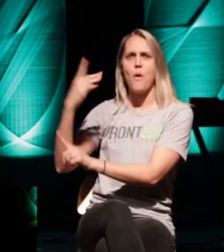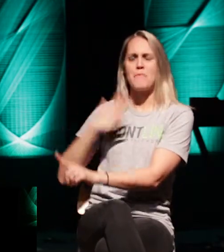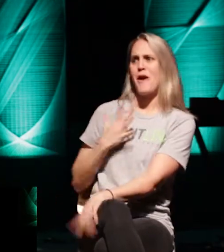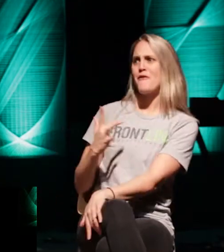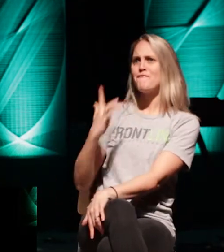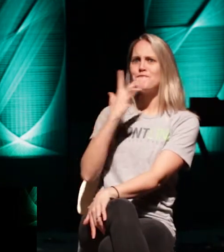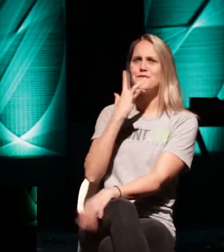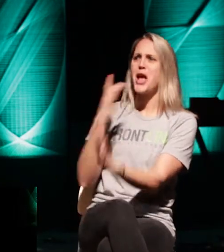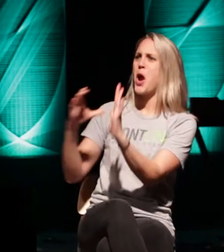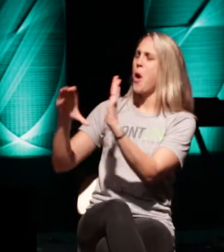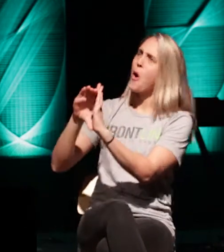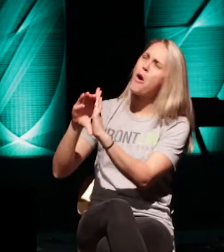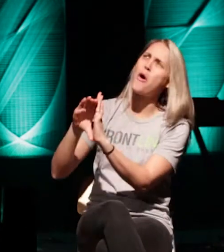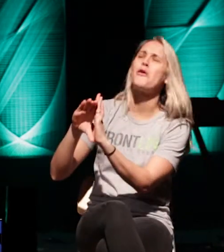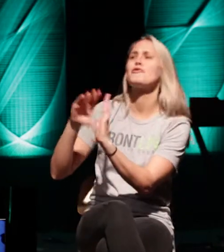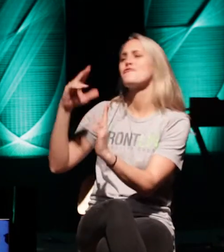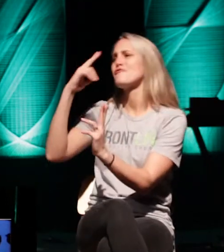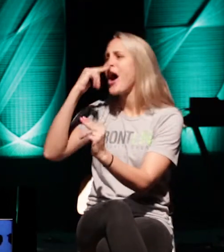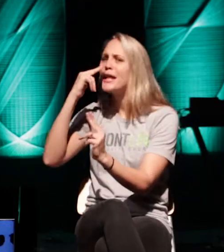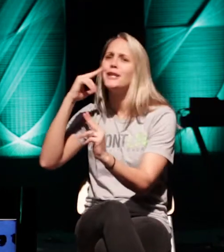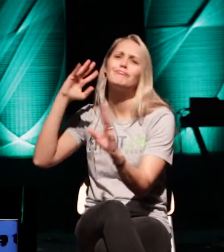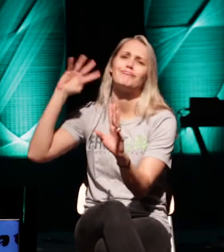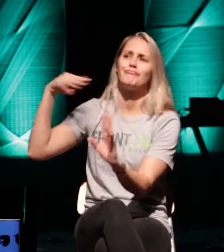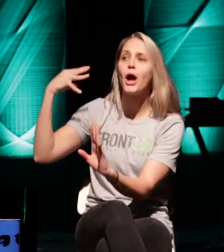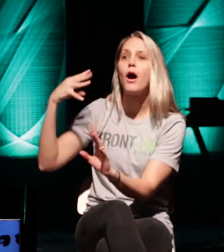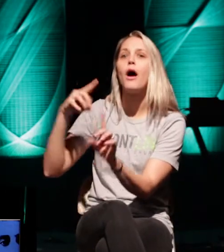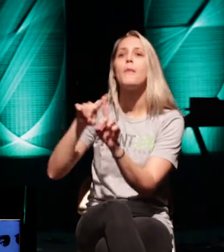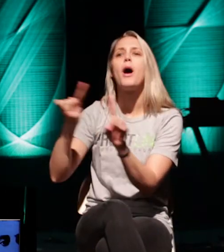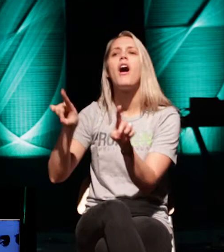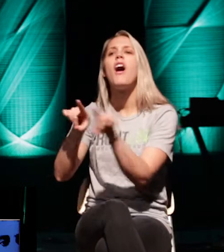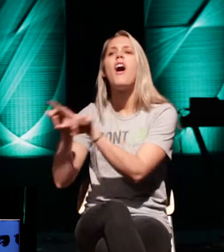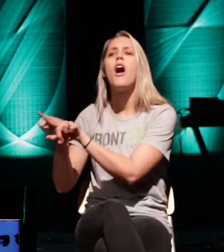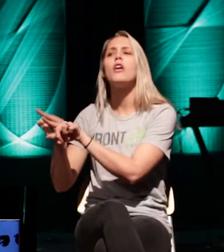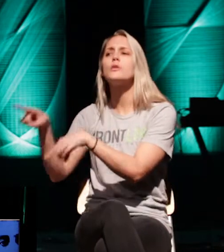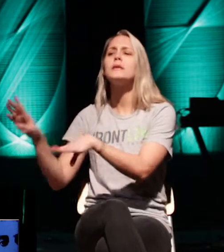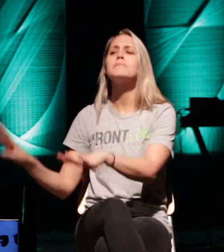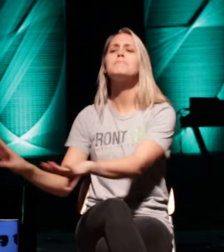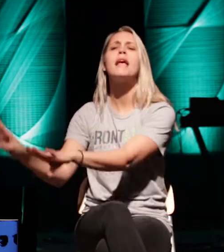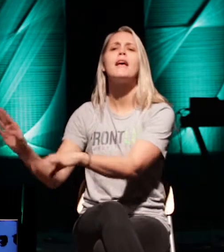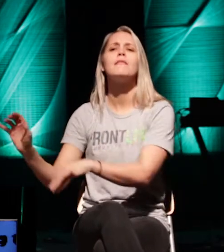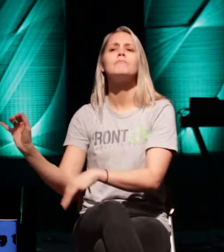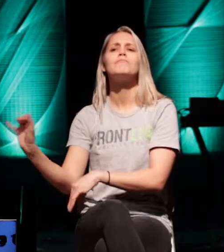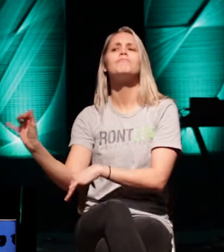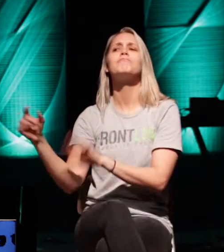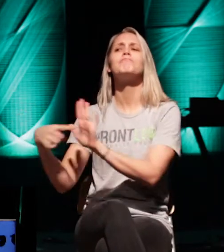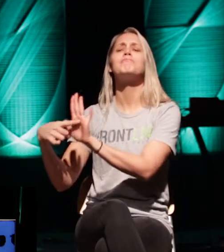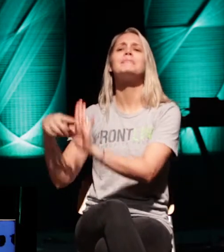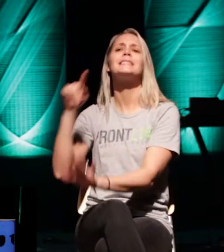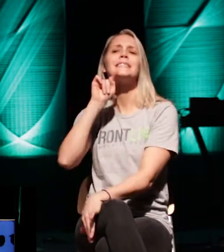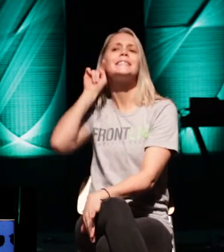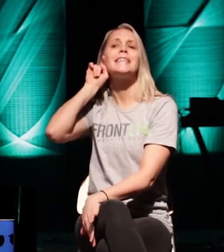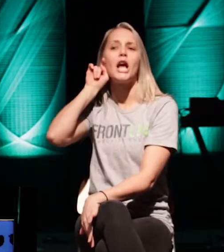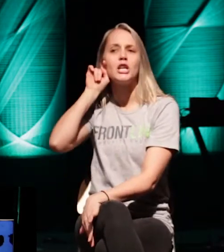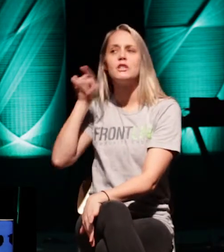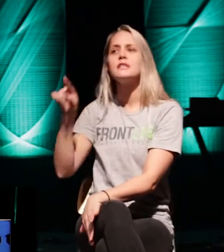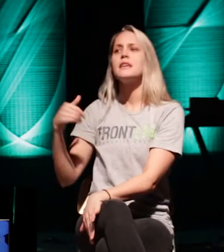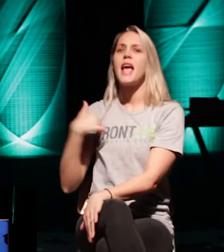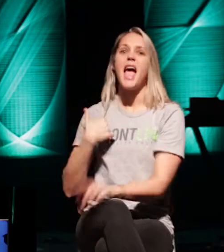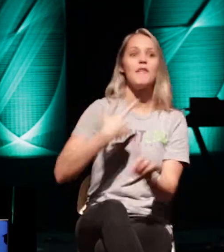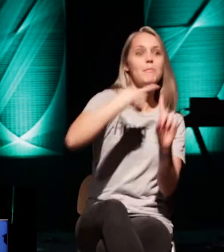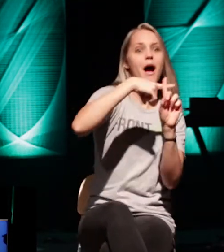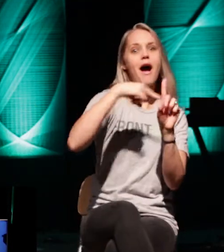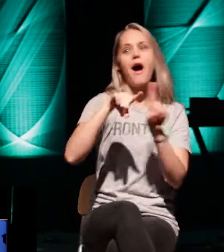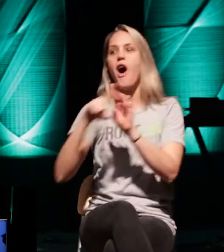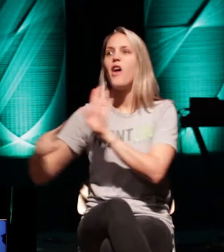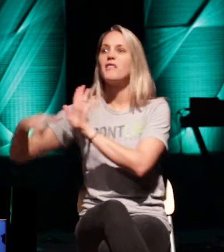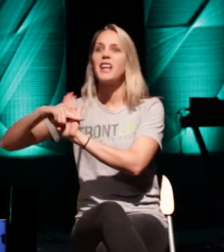He's a riot. He's funny, but he also acts like a teenager that you're going to see throughout the entire time. He has ups and downs in matters